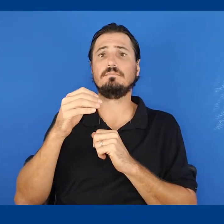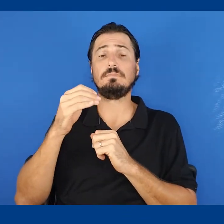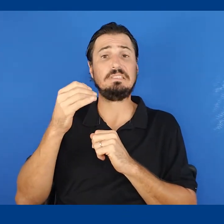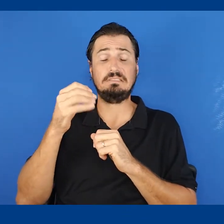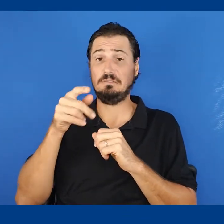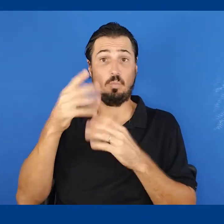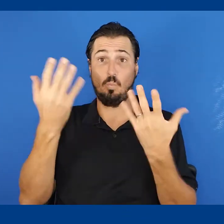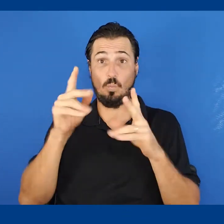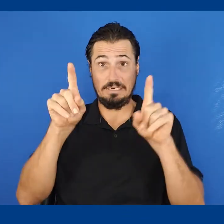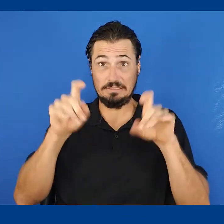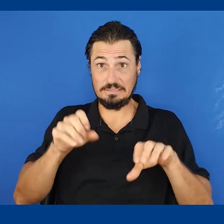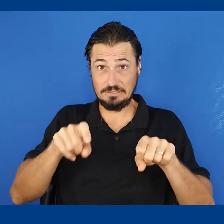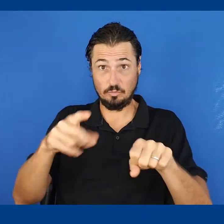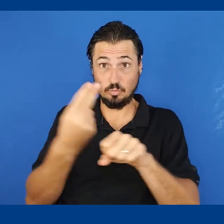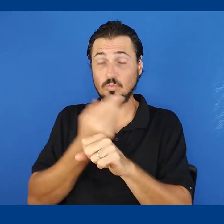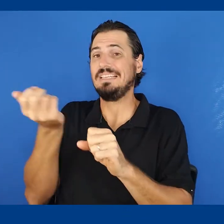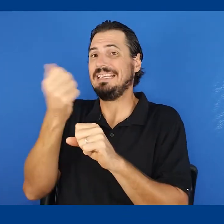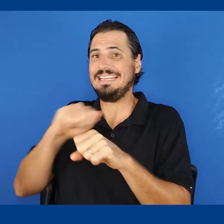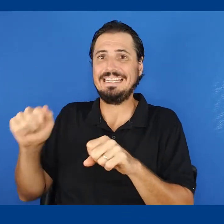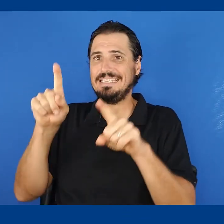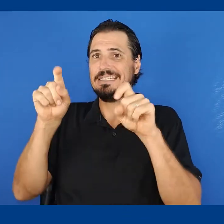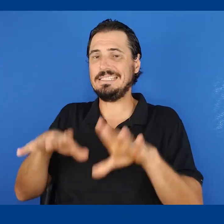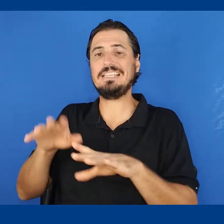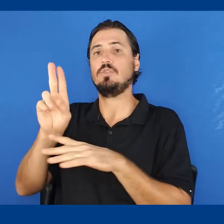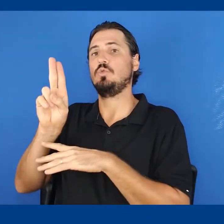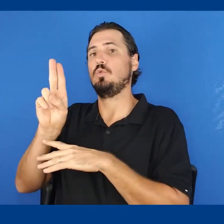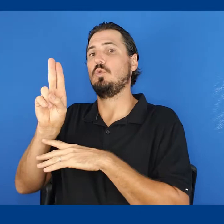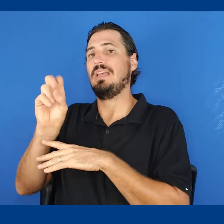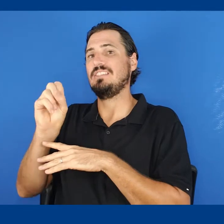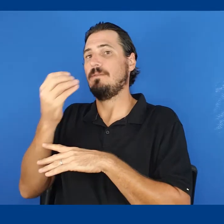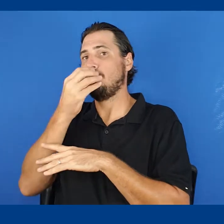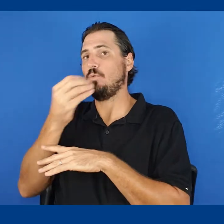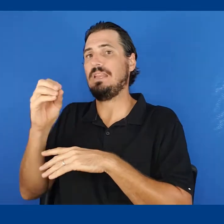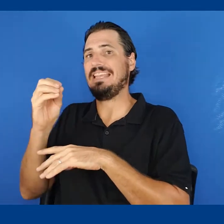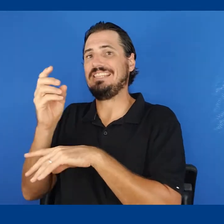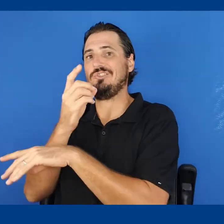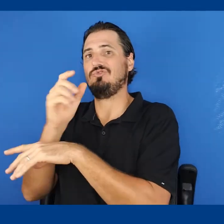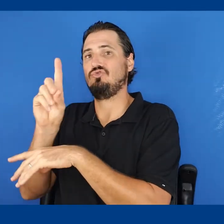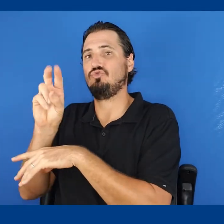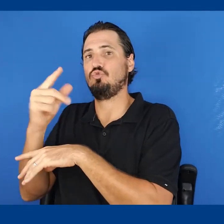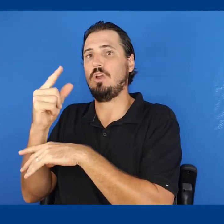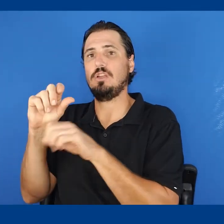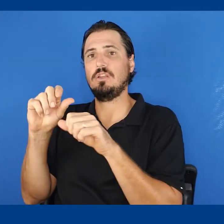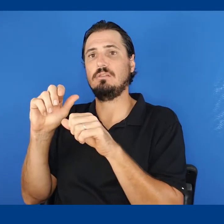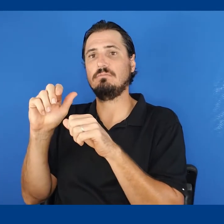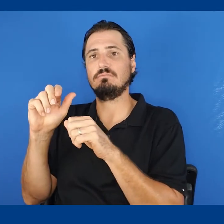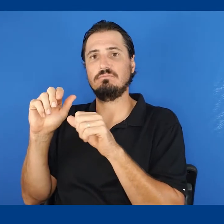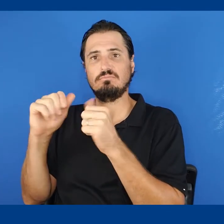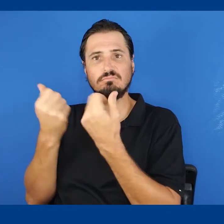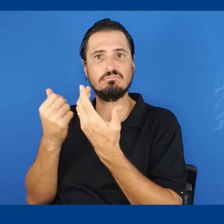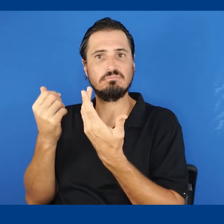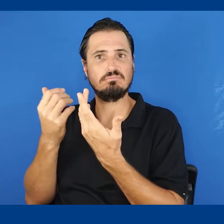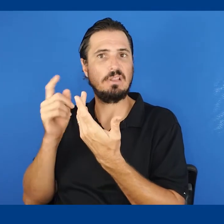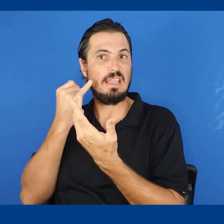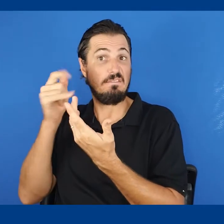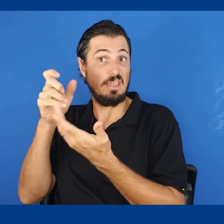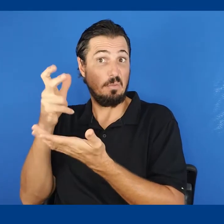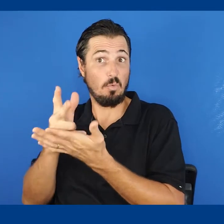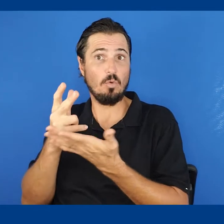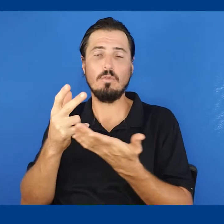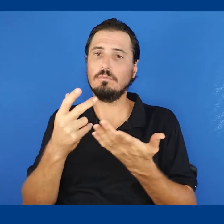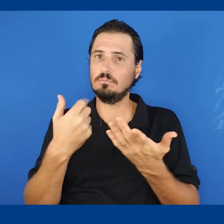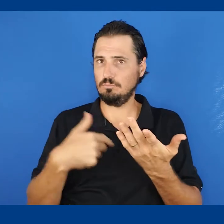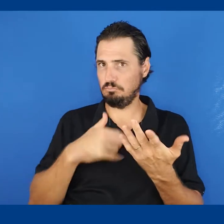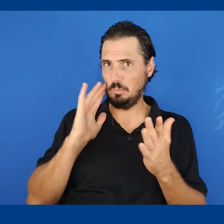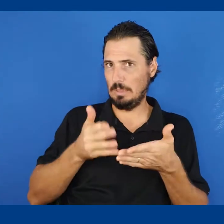Food and Drug Administration. We realize this is not what we initially requested, but we do see it as a step forward and will continue to